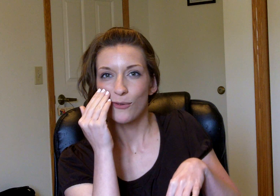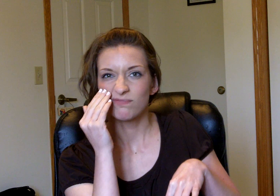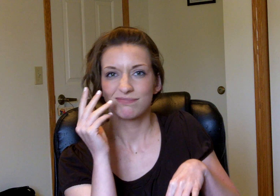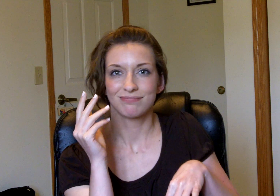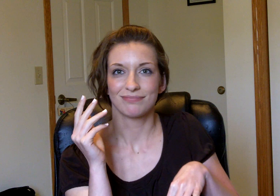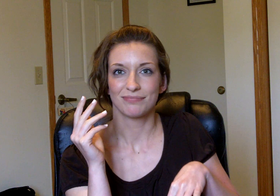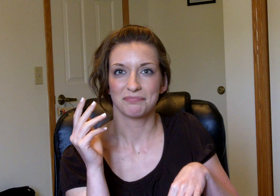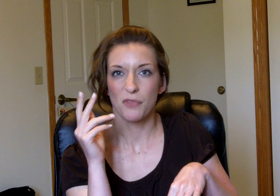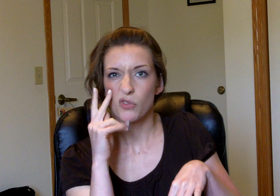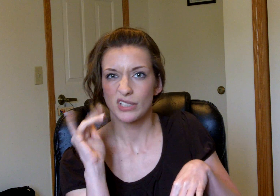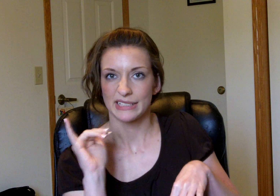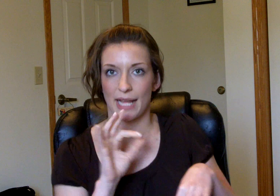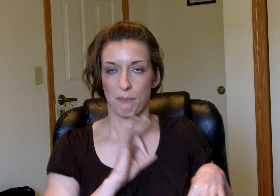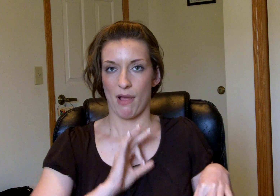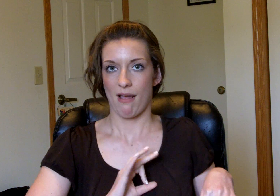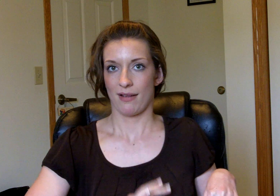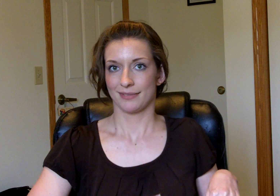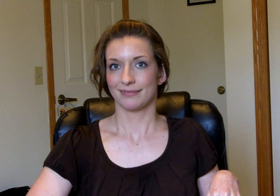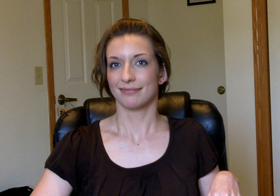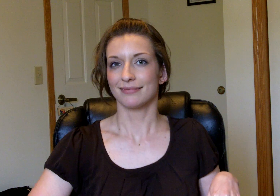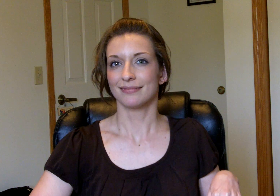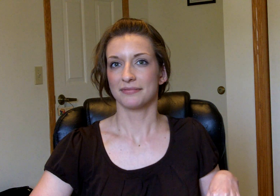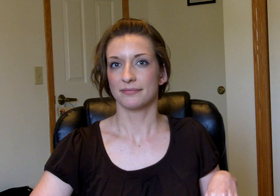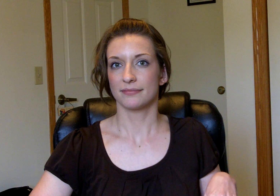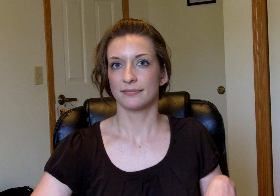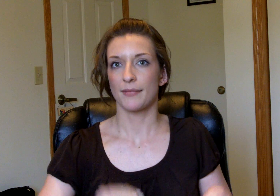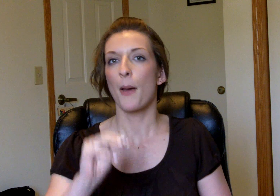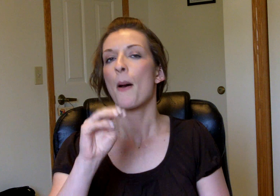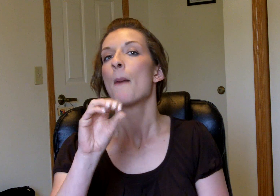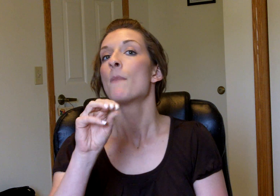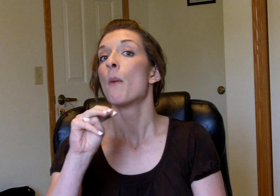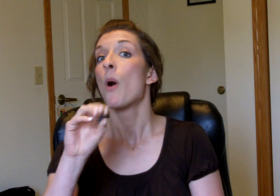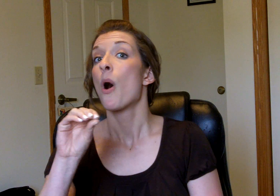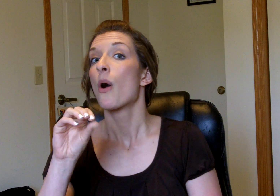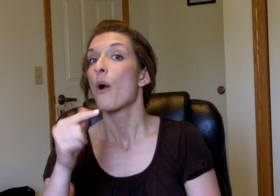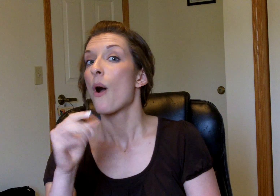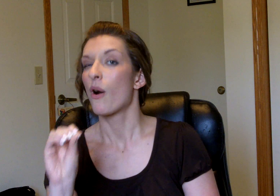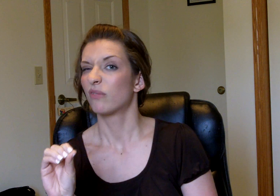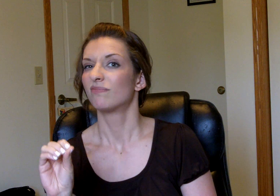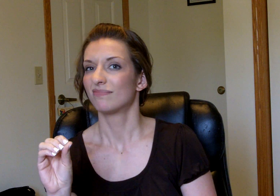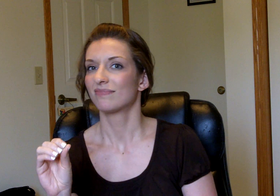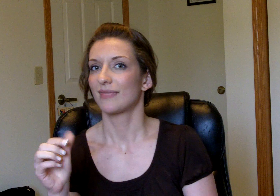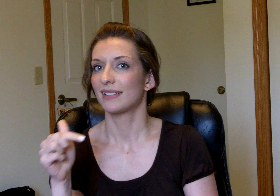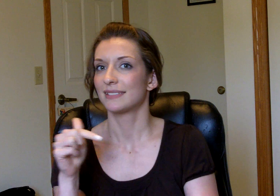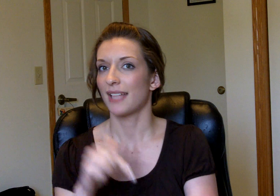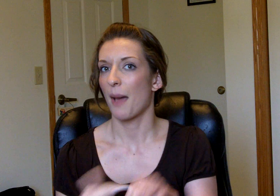get moving, because I've held you 2 minutes longer. You're going to miss the bus.